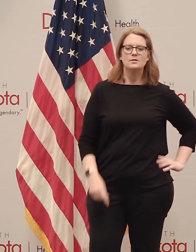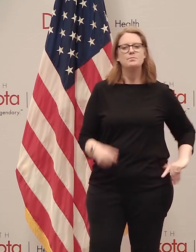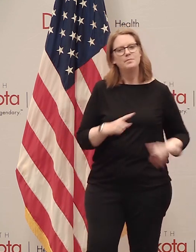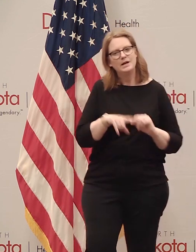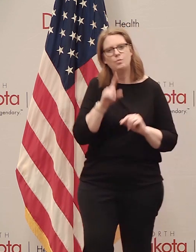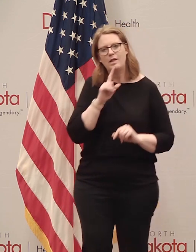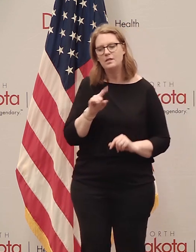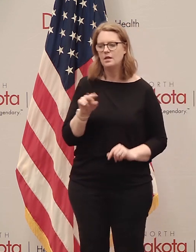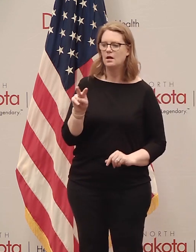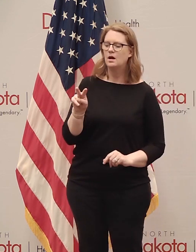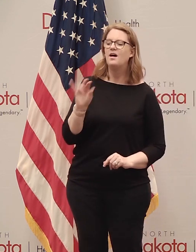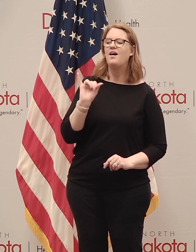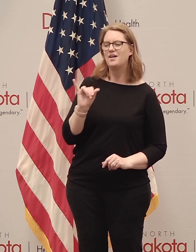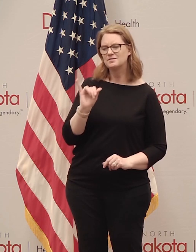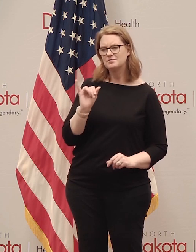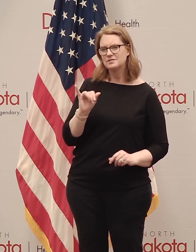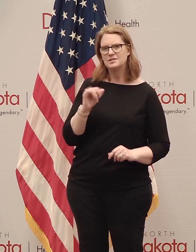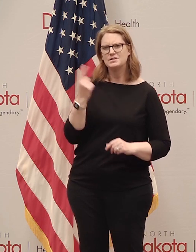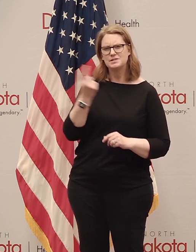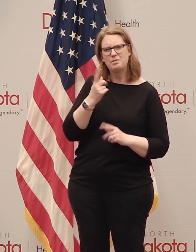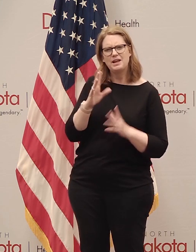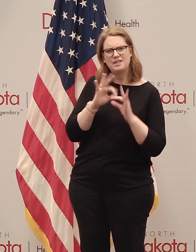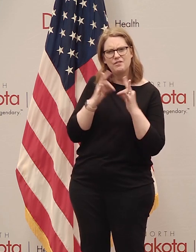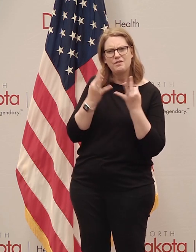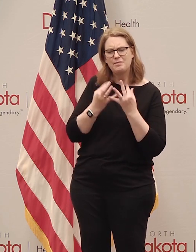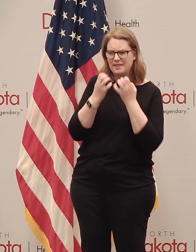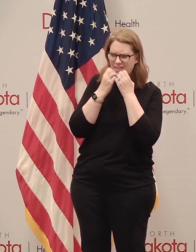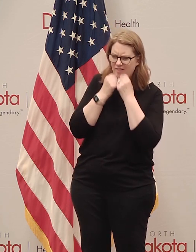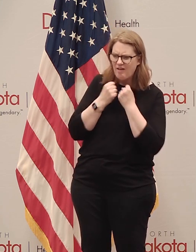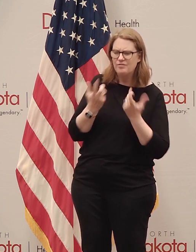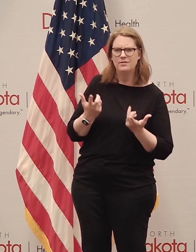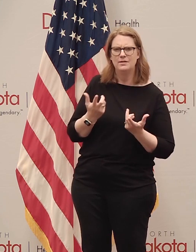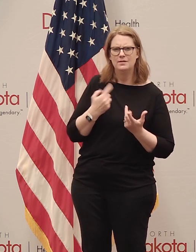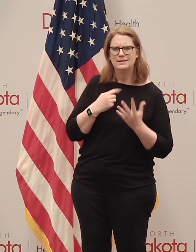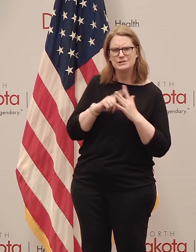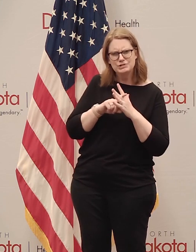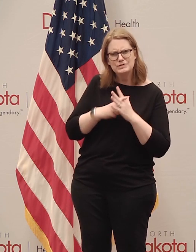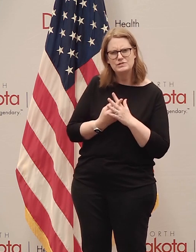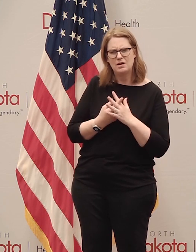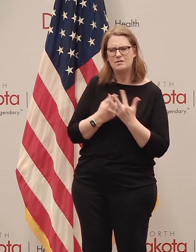life that they love and that they're trying to take care of. And I just think let's just start there,